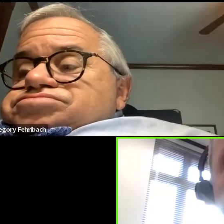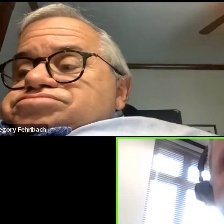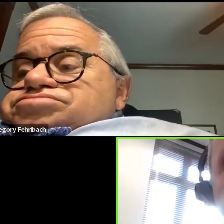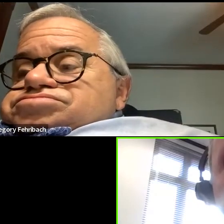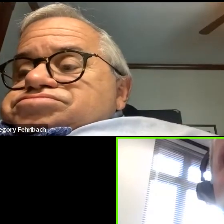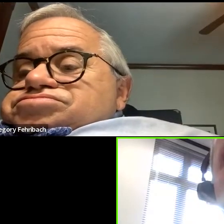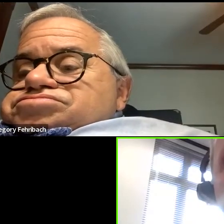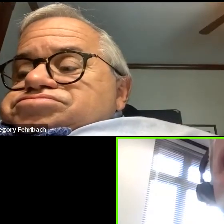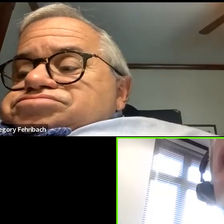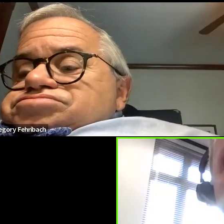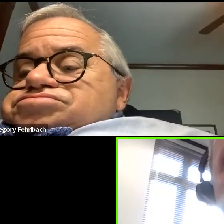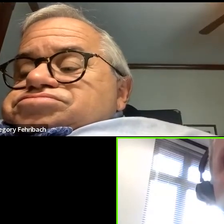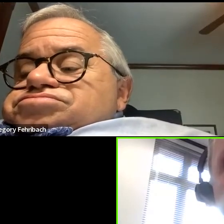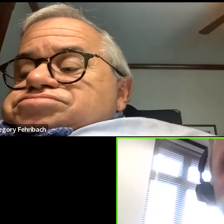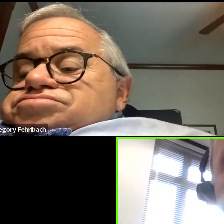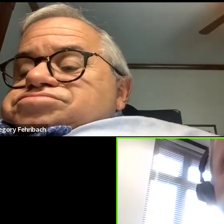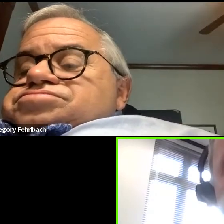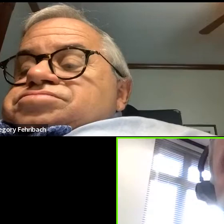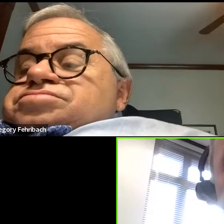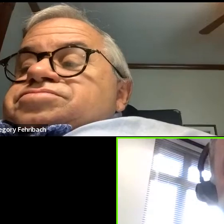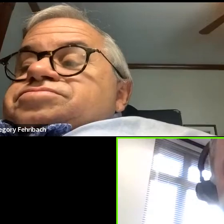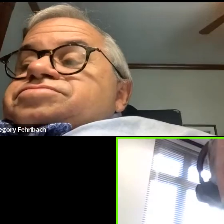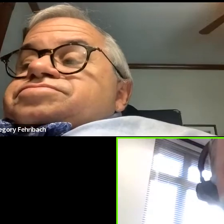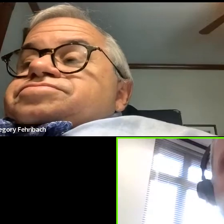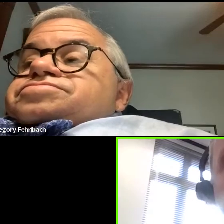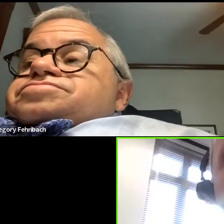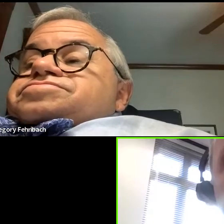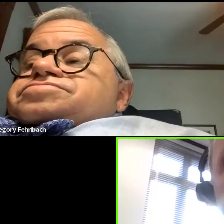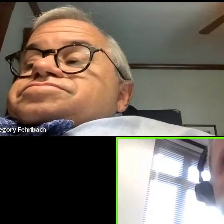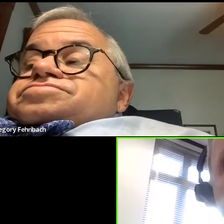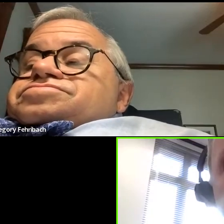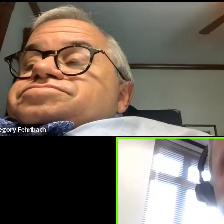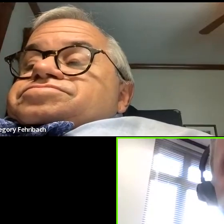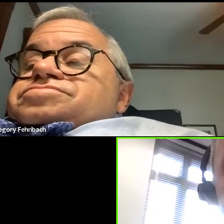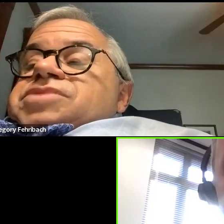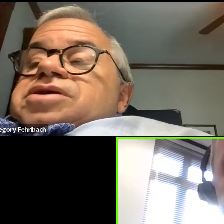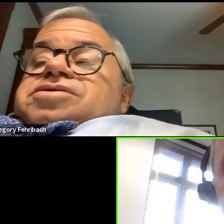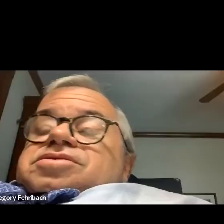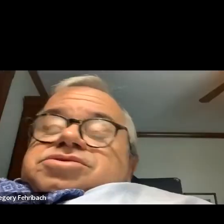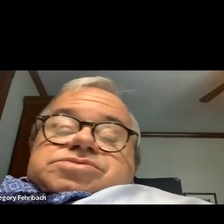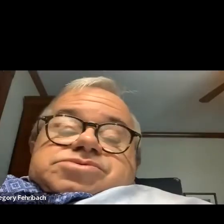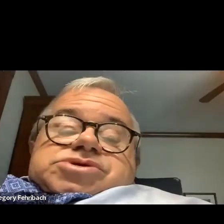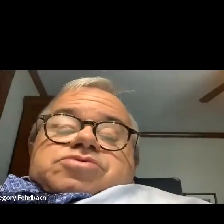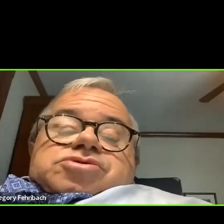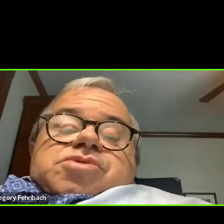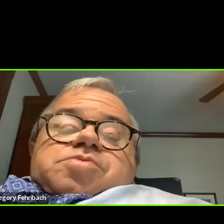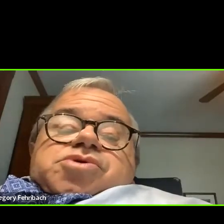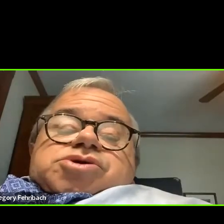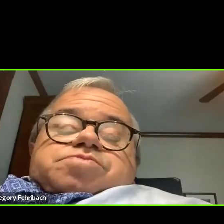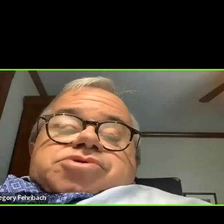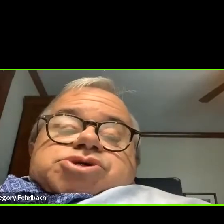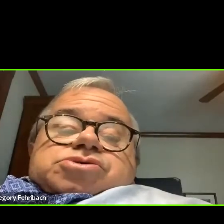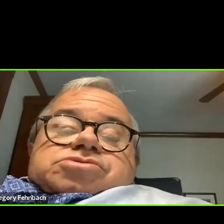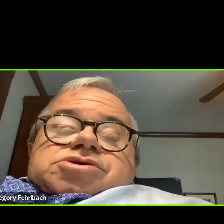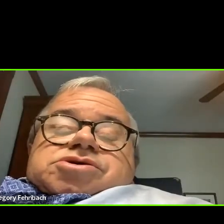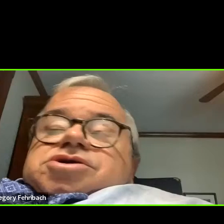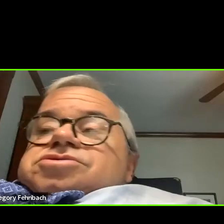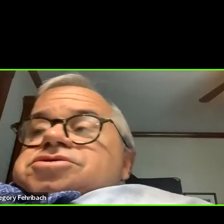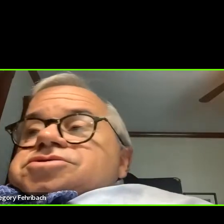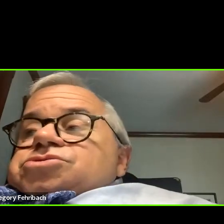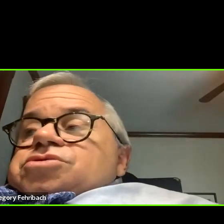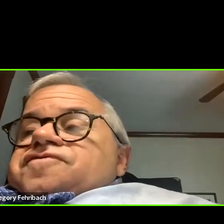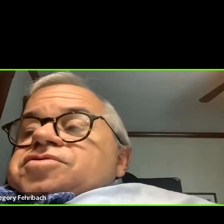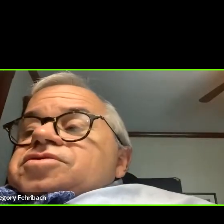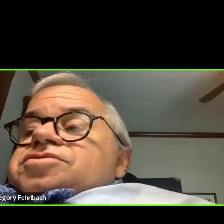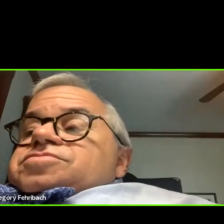most instances of getting this to the finish line. So thank you. Thanks, Greg. Absolutely, my pleasure. And